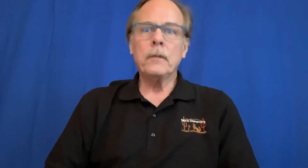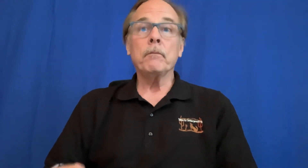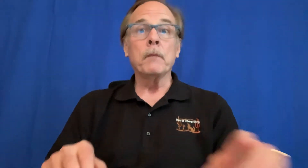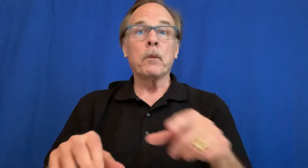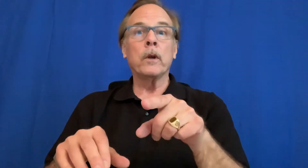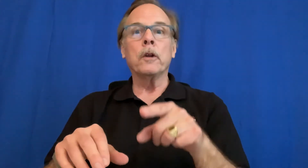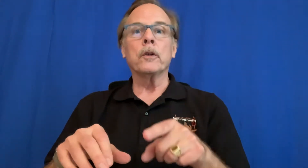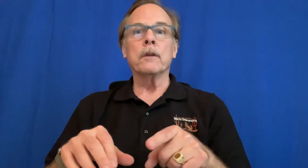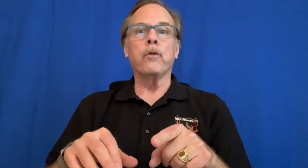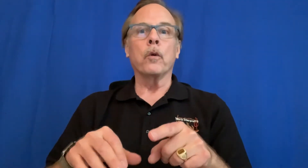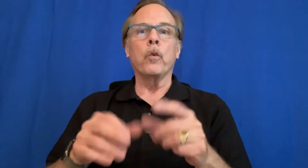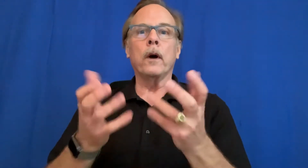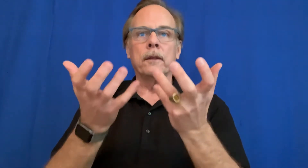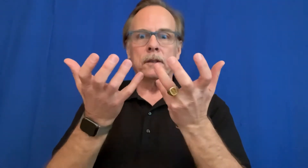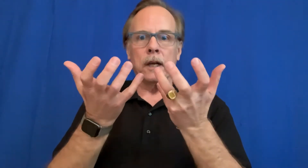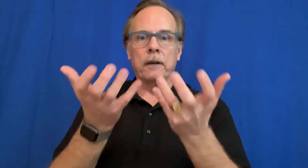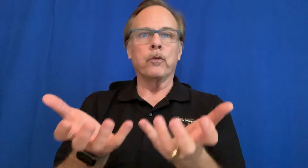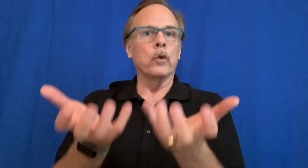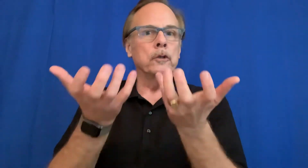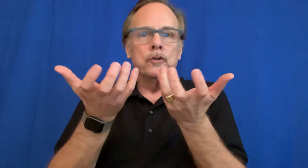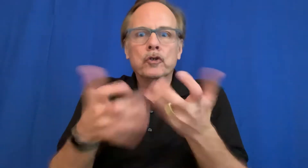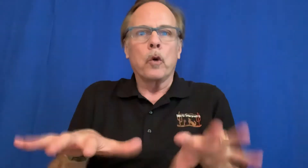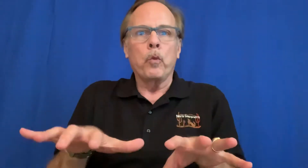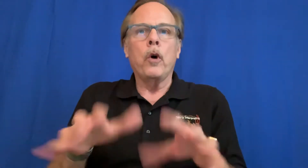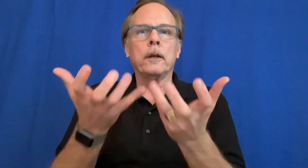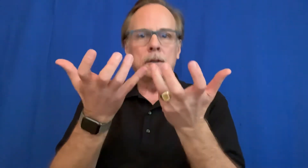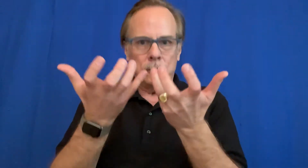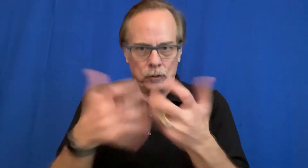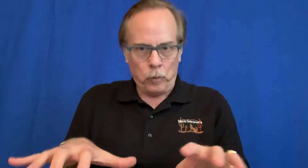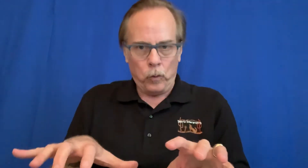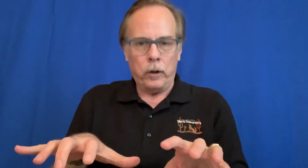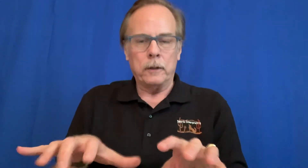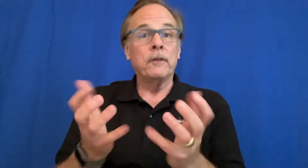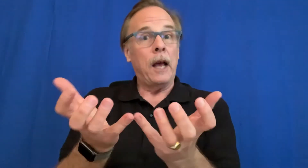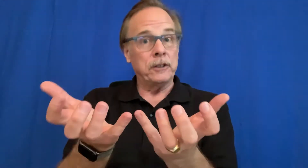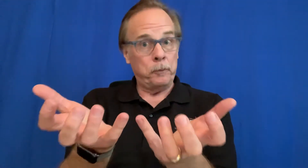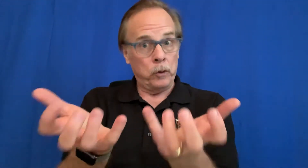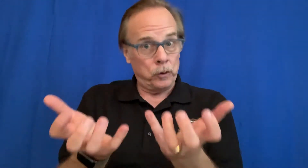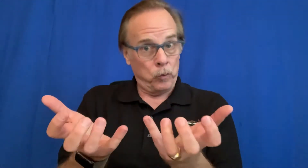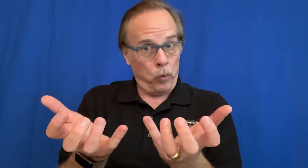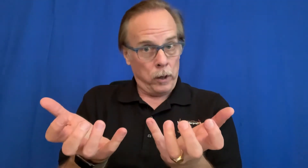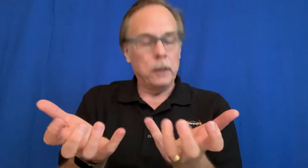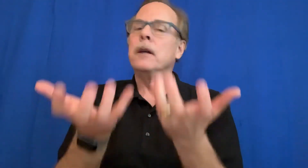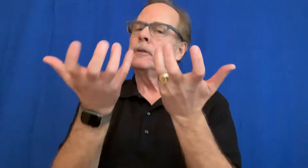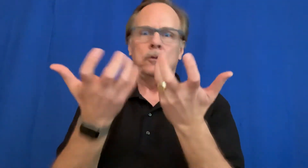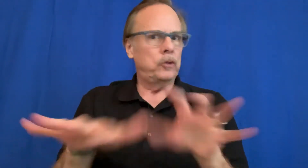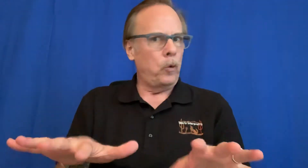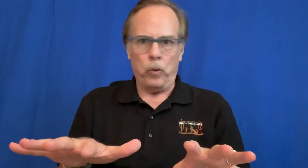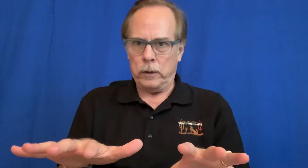Remember, we learned in 4.1 the sign for don't want, as opposed to want, don't want.